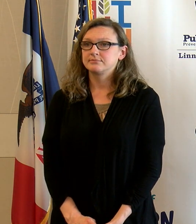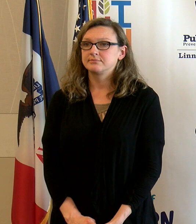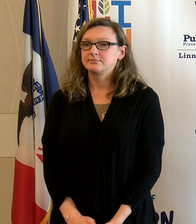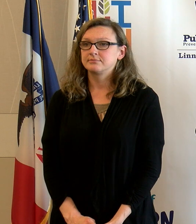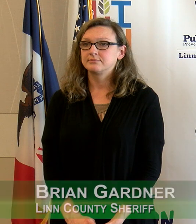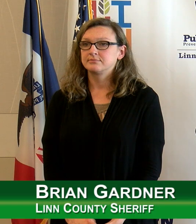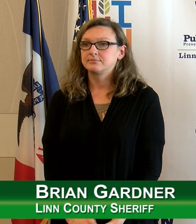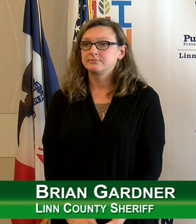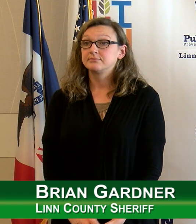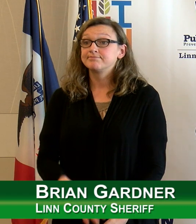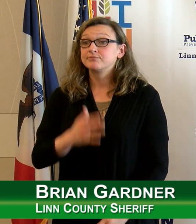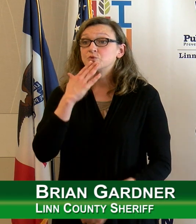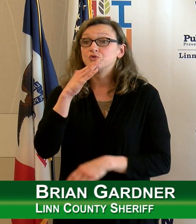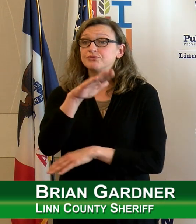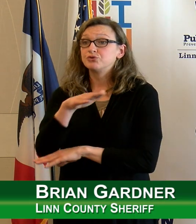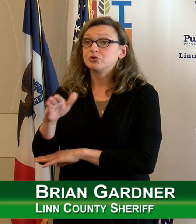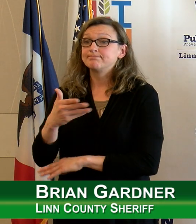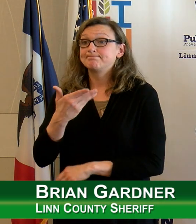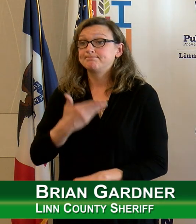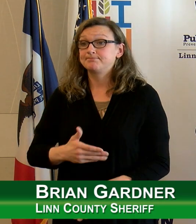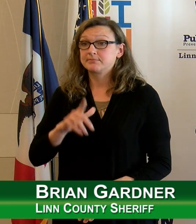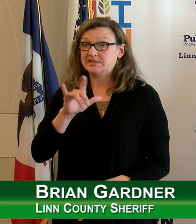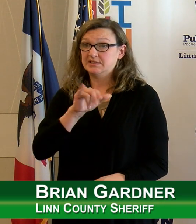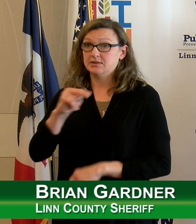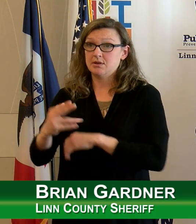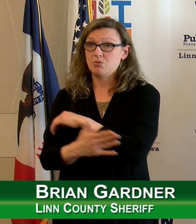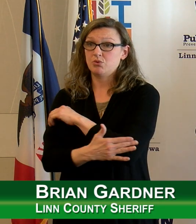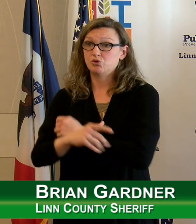Good afternoon. I'm Linn County Sheriff Brian Gardner,